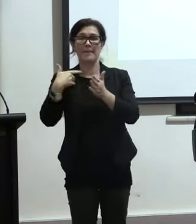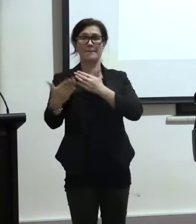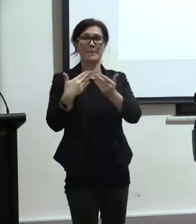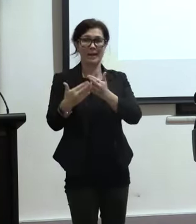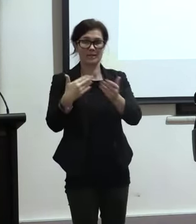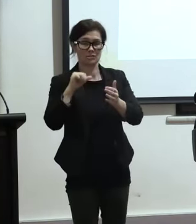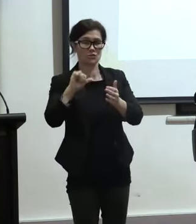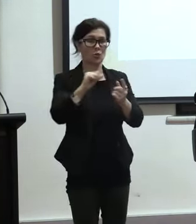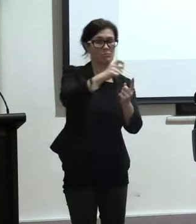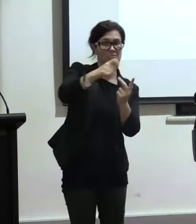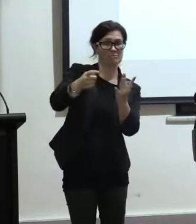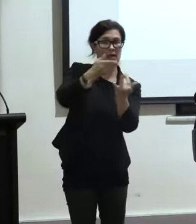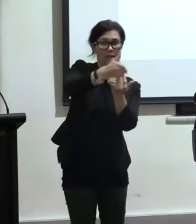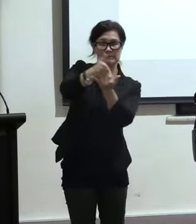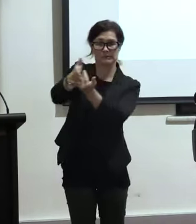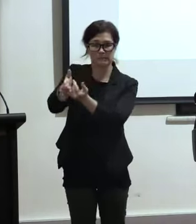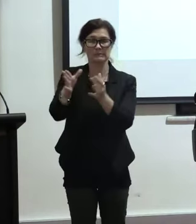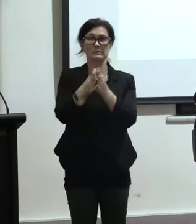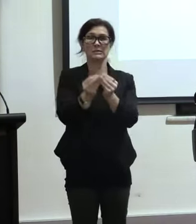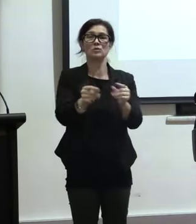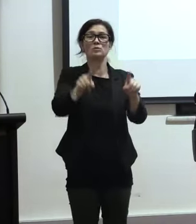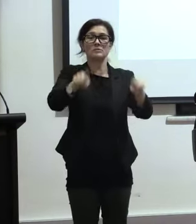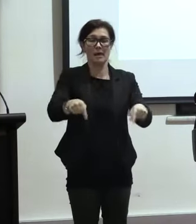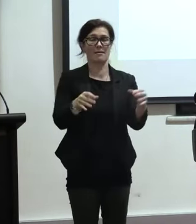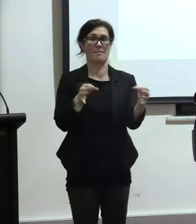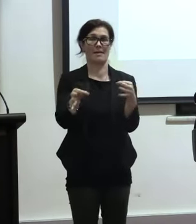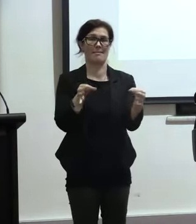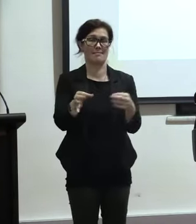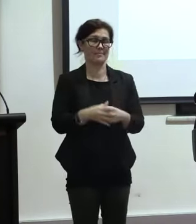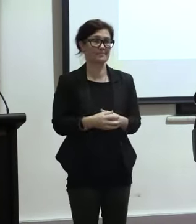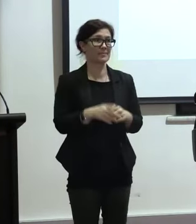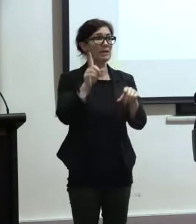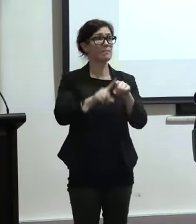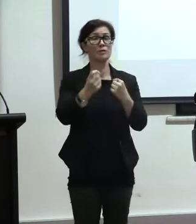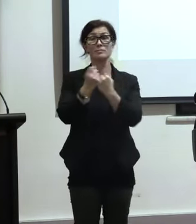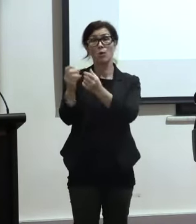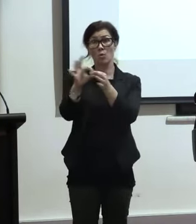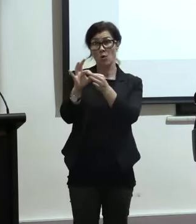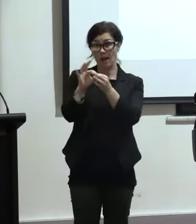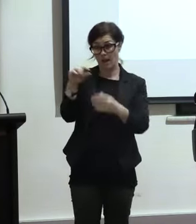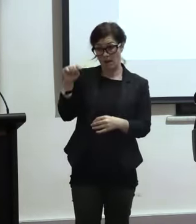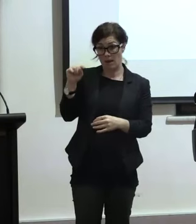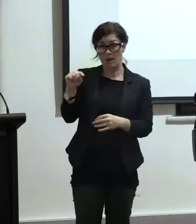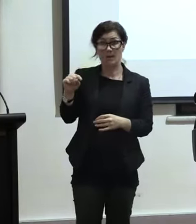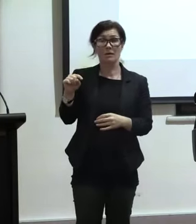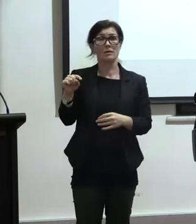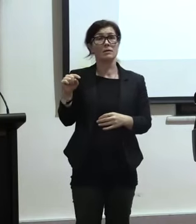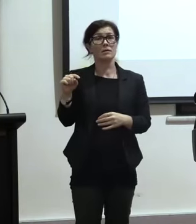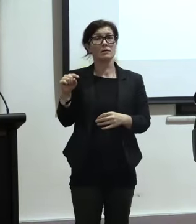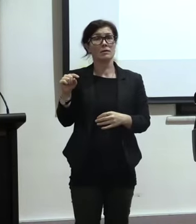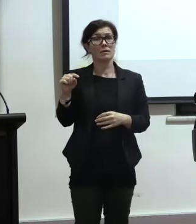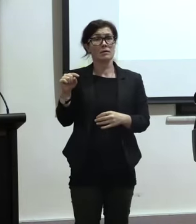there to actually help implement the person's plan. And most support coordinators as well, their expectation is